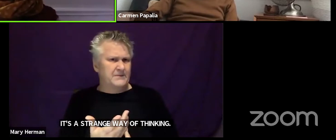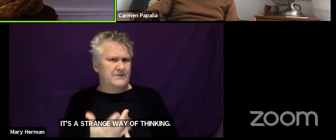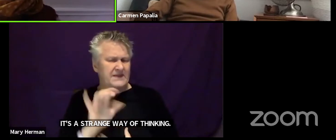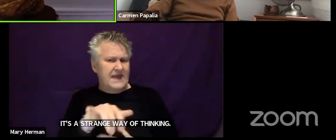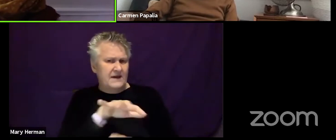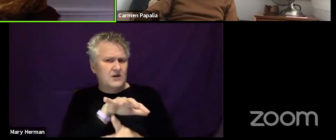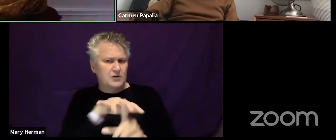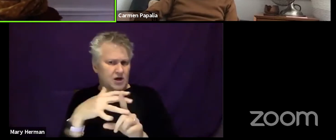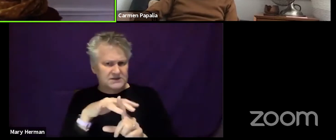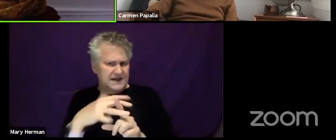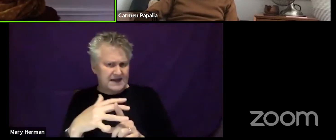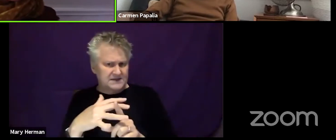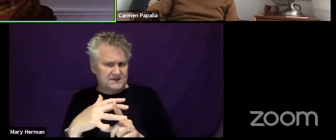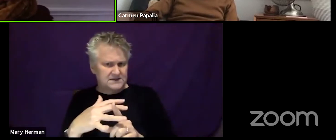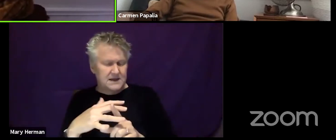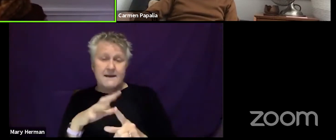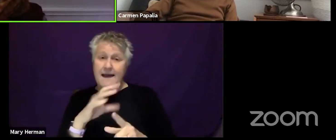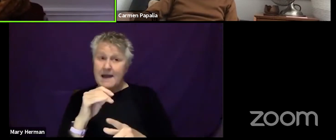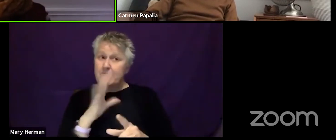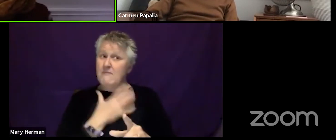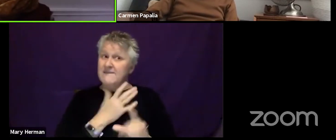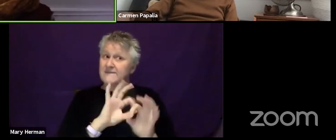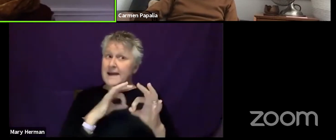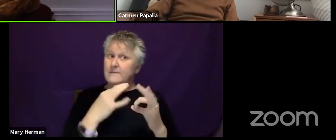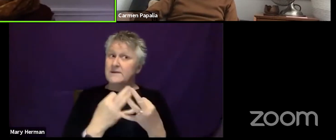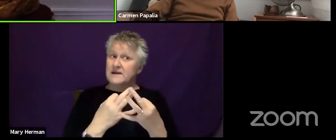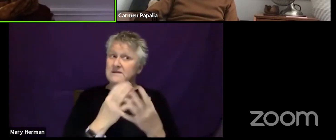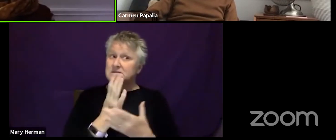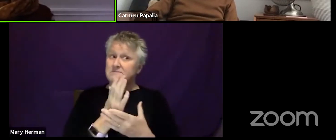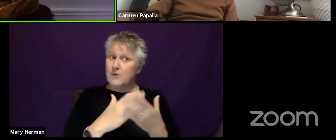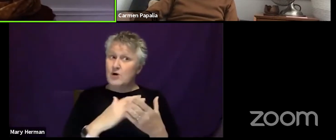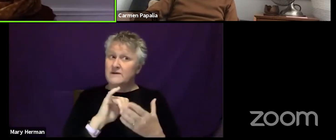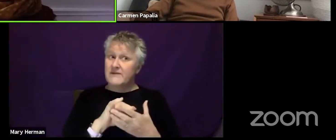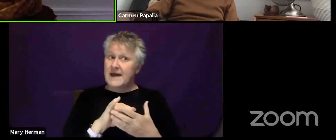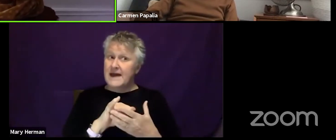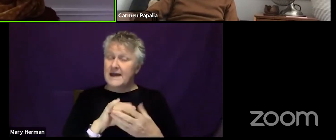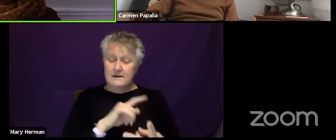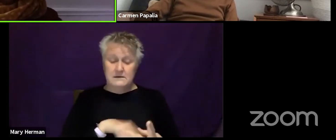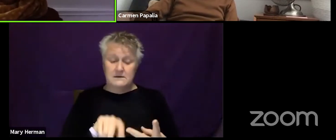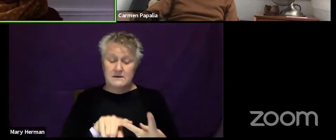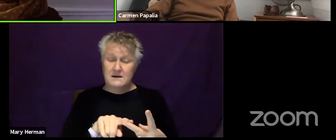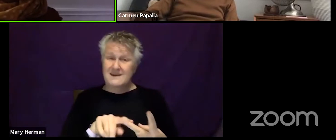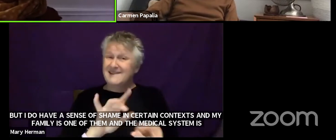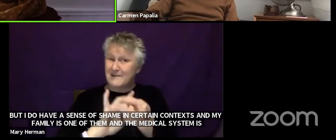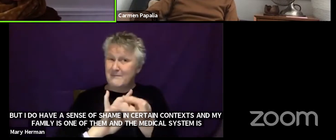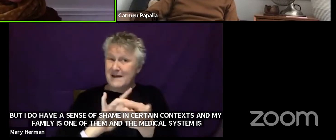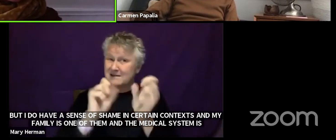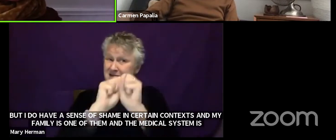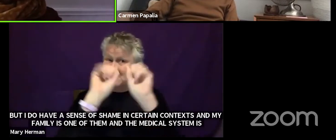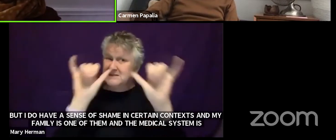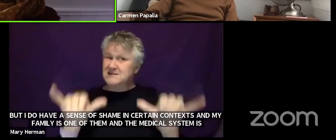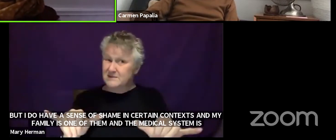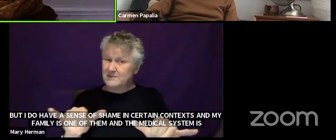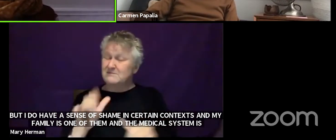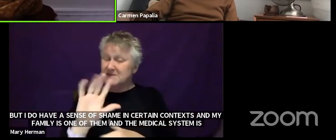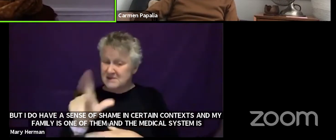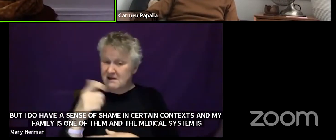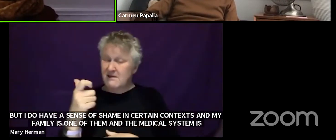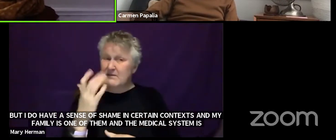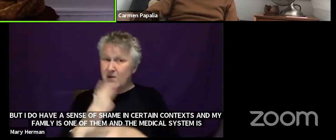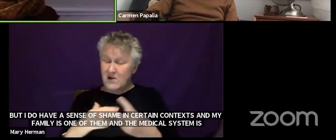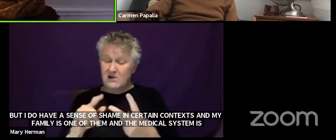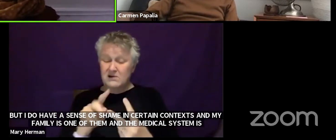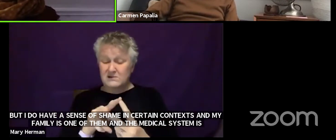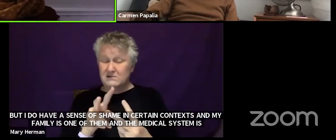the medical system is another. Even though, like, you would think that using the language of disability